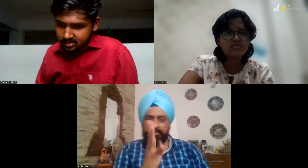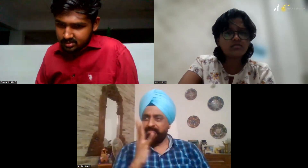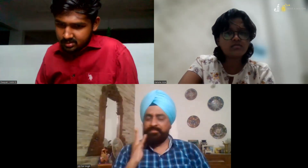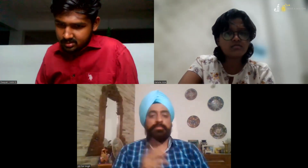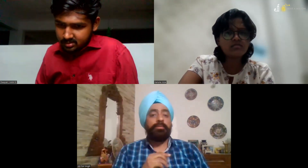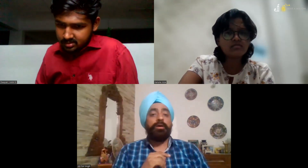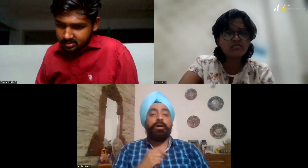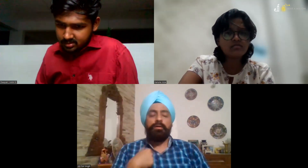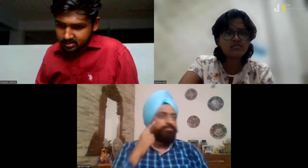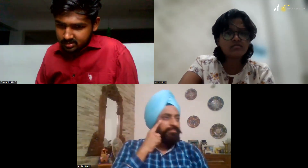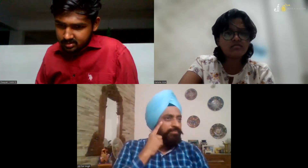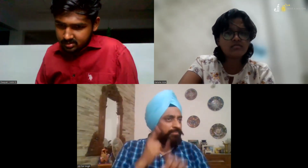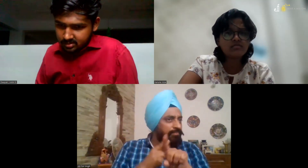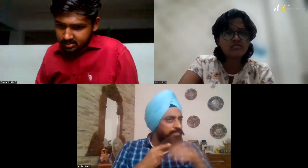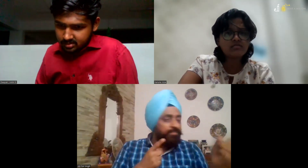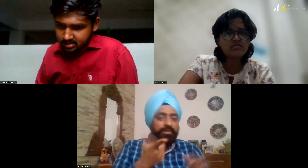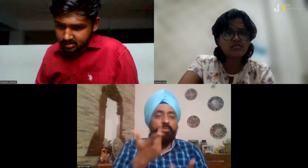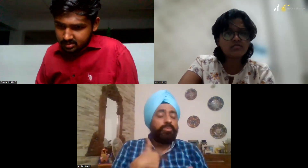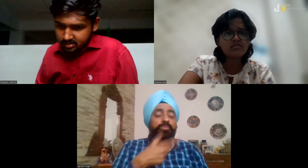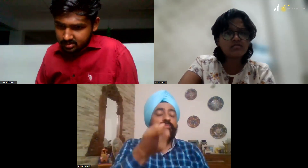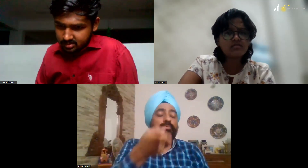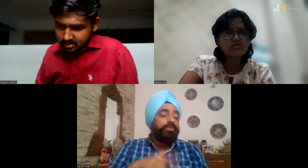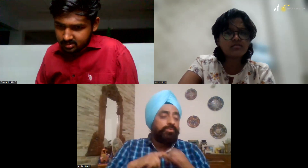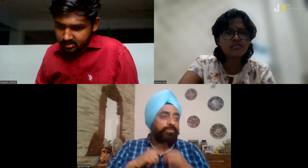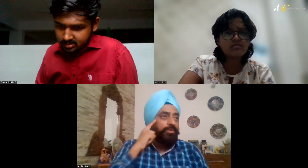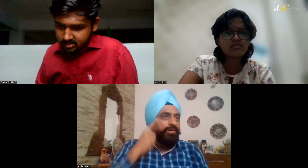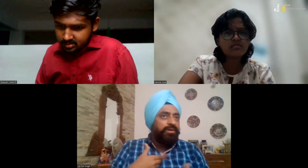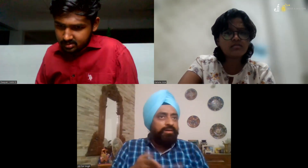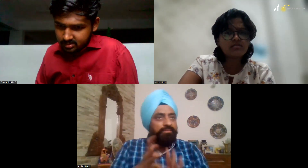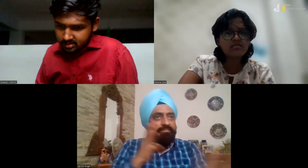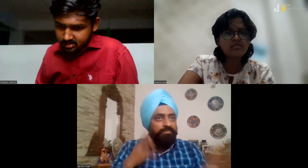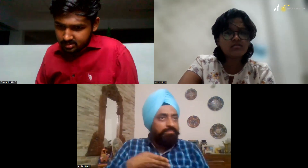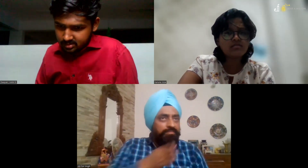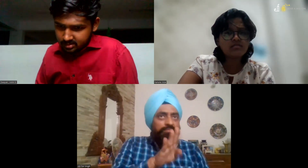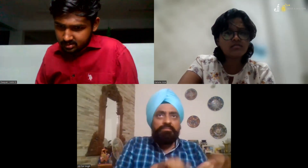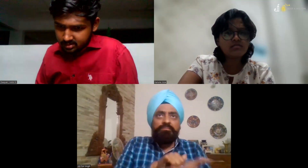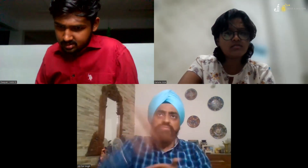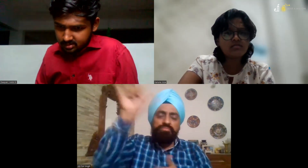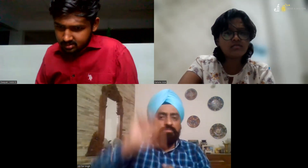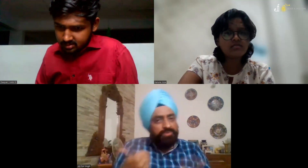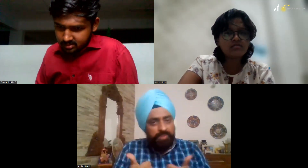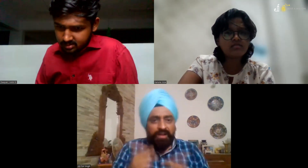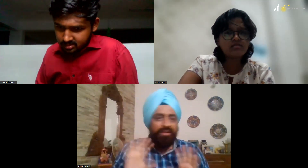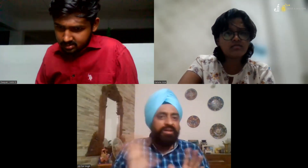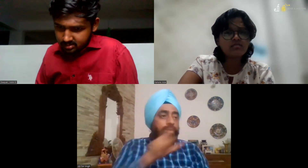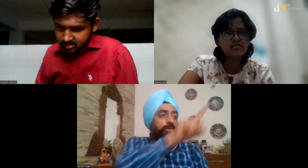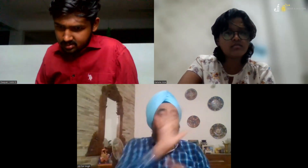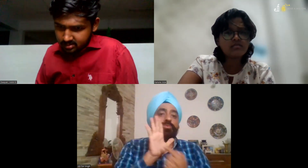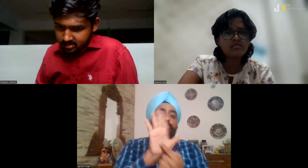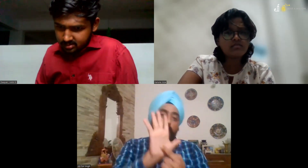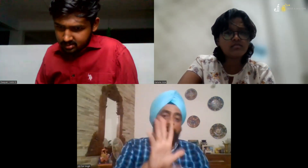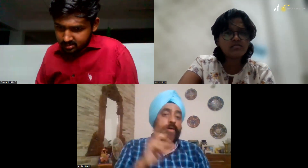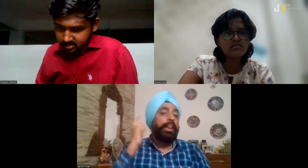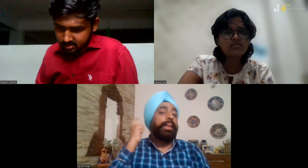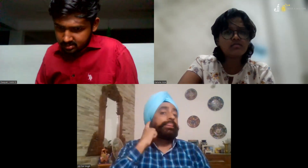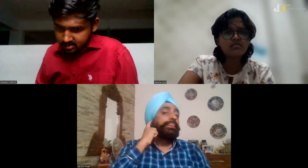were waiting, and everything was displayed on the boards. But when they were putting the questions,